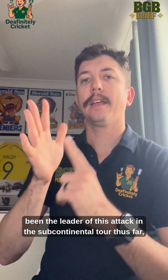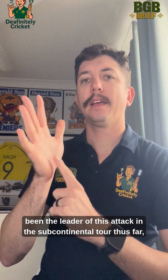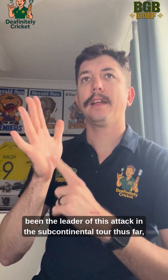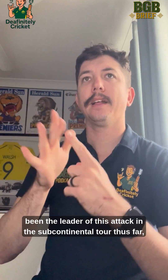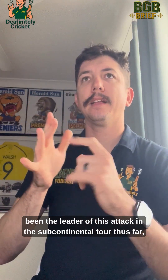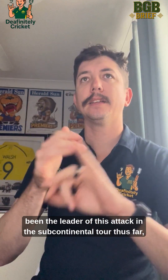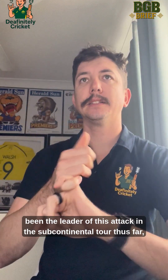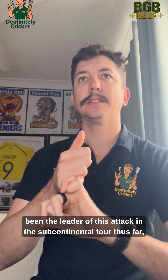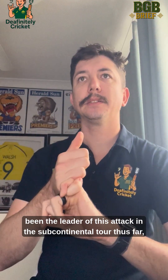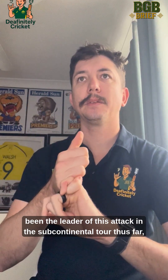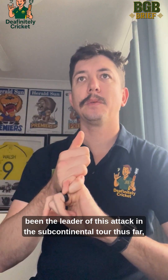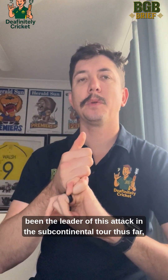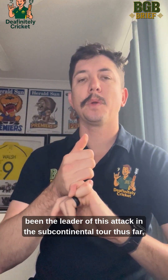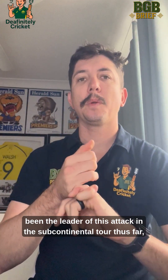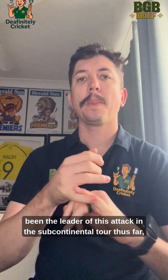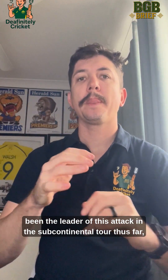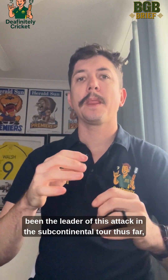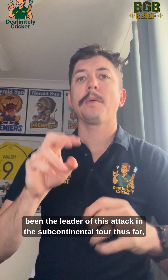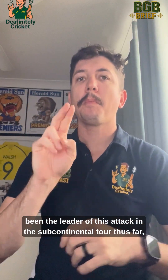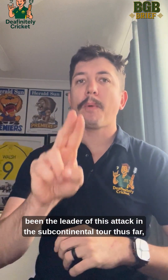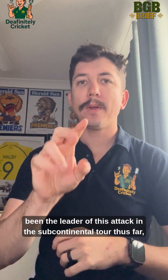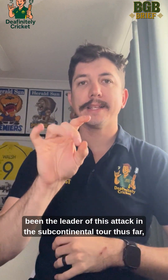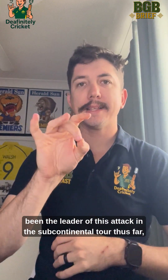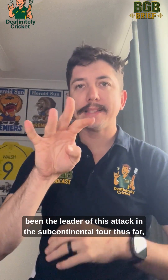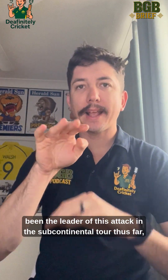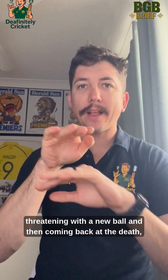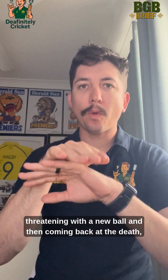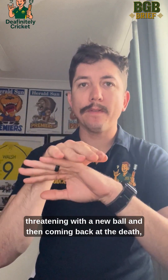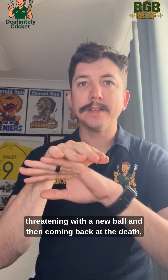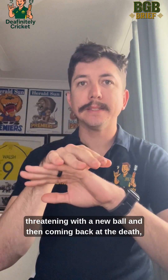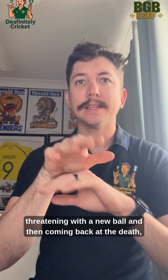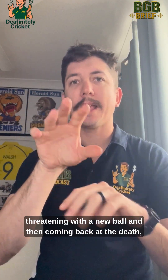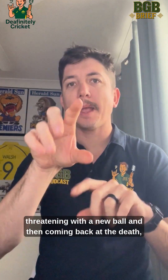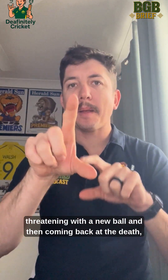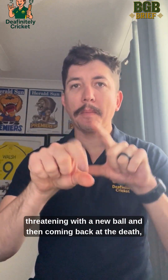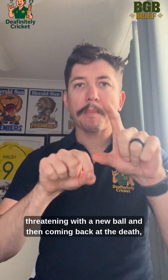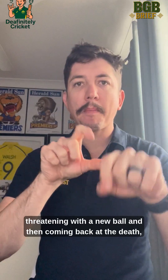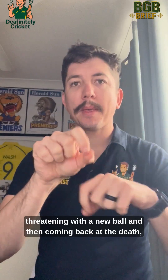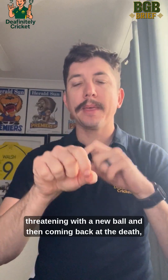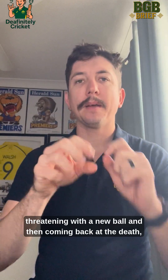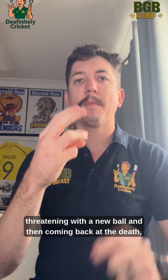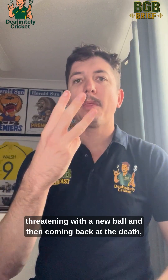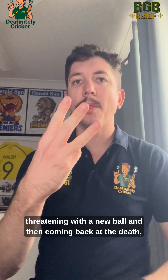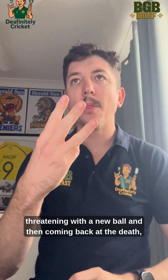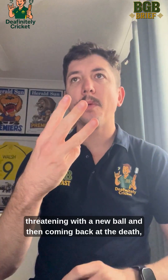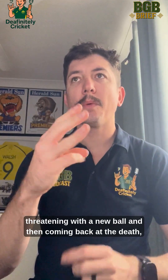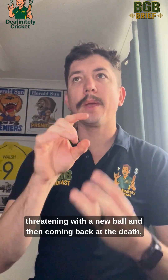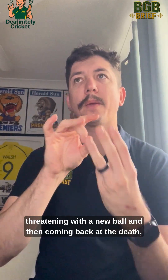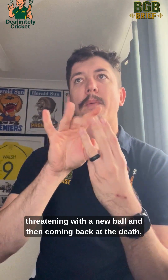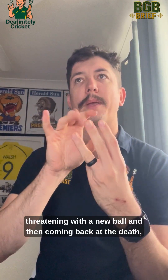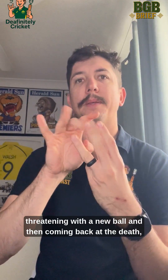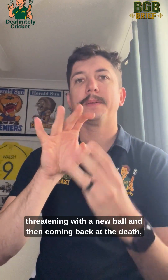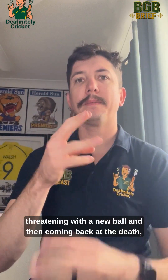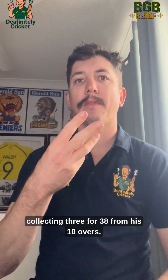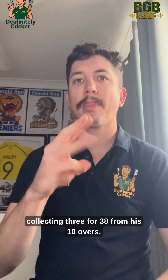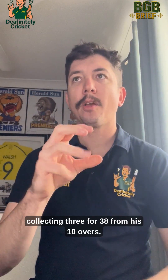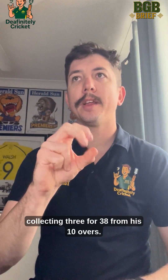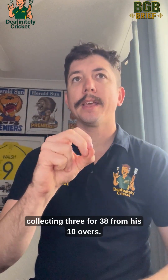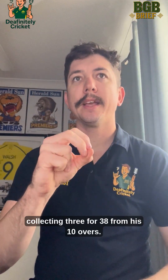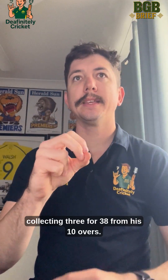attack in the subcontinental tour thus far, threatening with the new ball and then coming back at the death, collecting